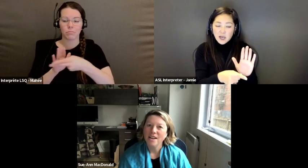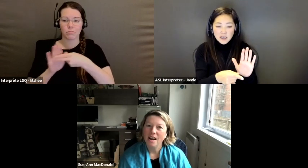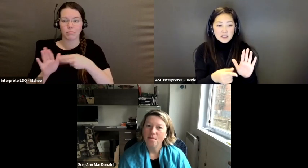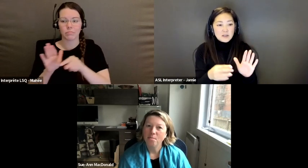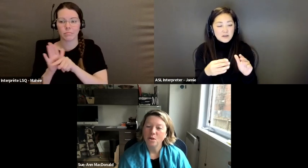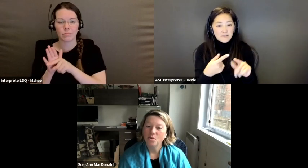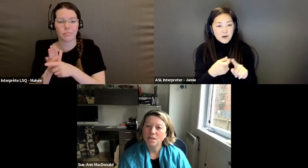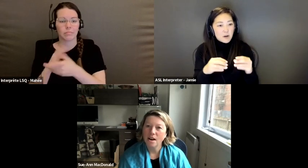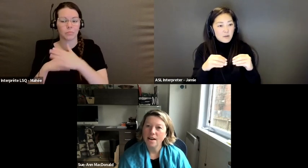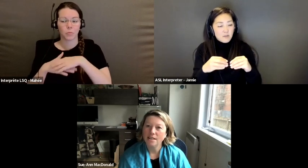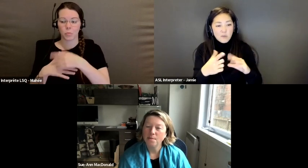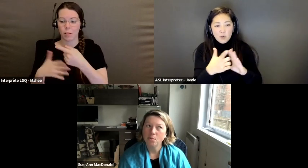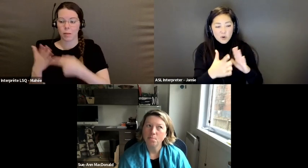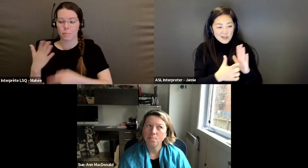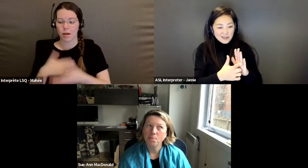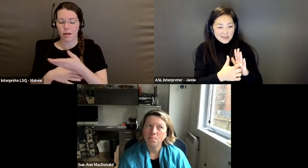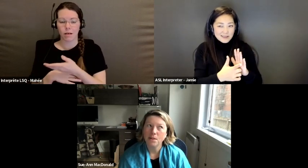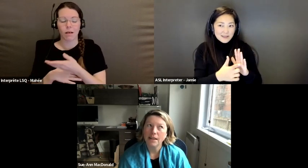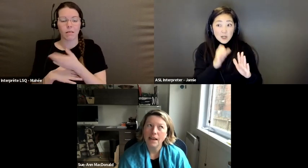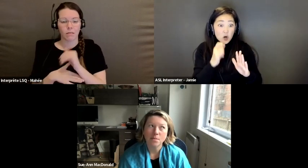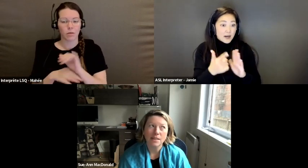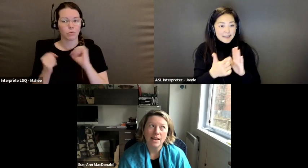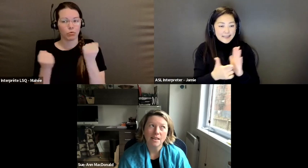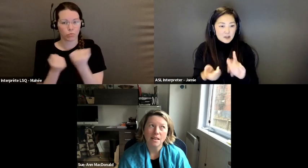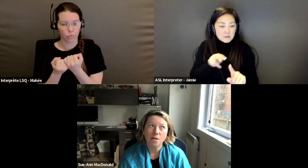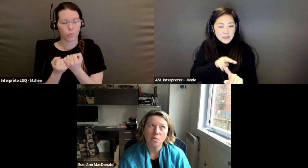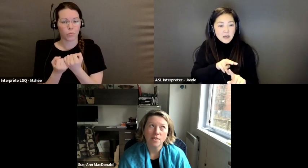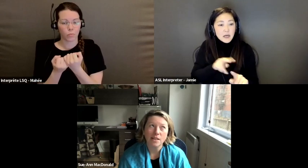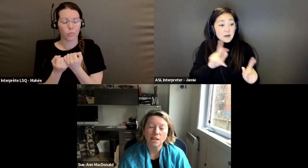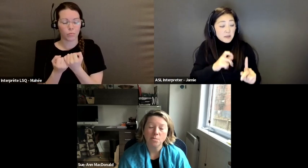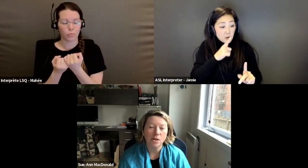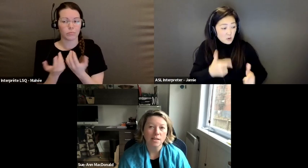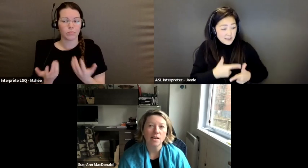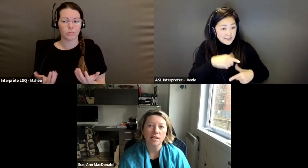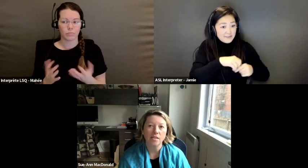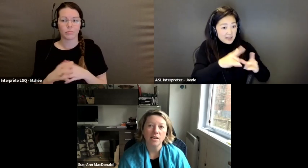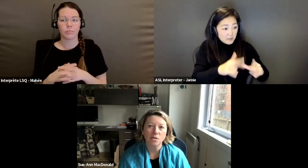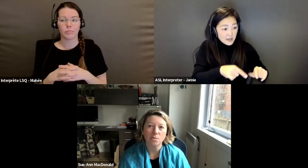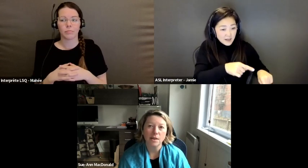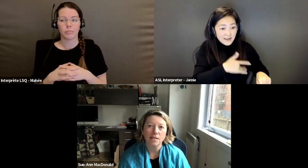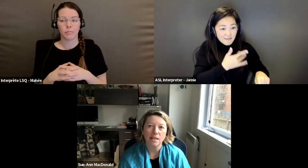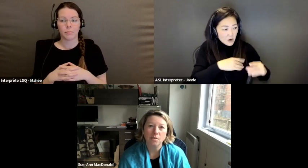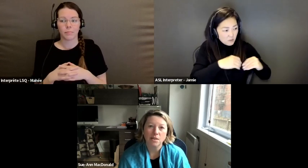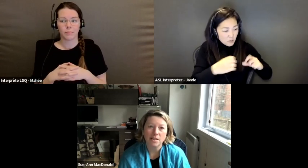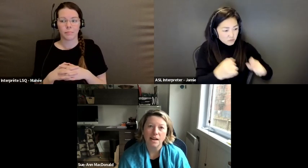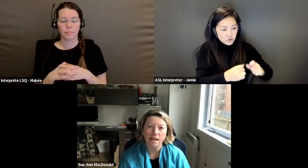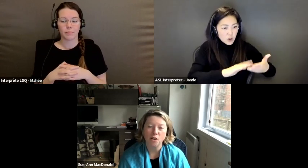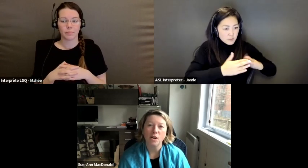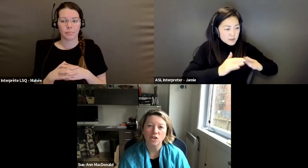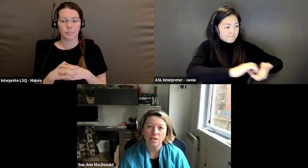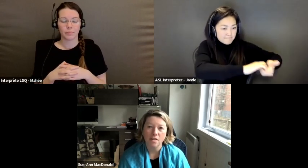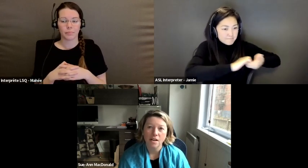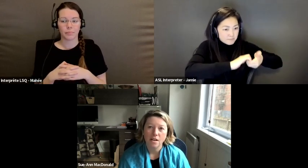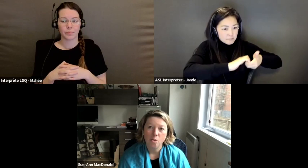scholar. Those ties, I mean, when people in encampments say that they feel more of a sense of community and solidarity in those spaces, I think we as a society